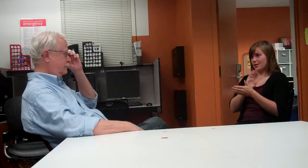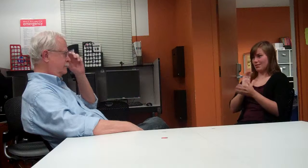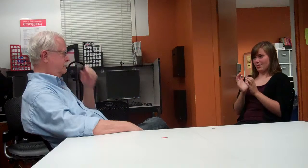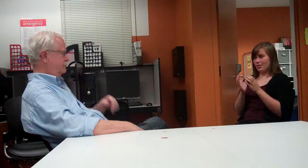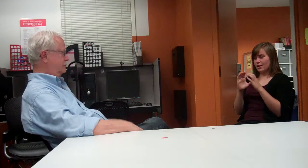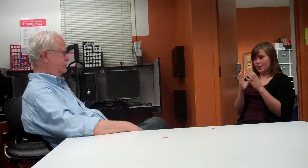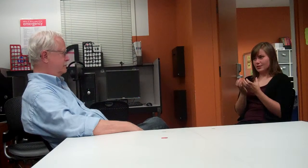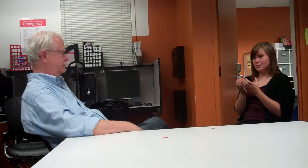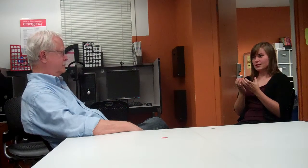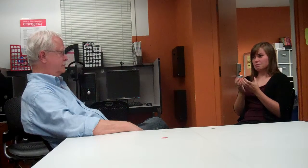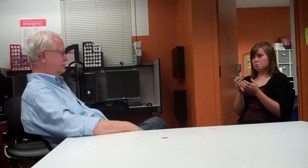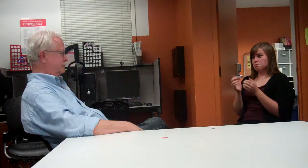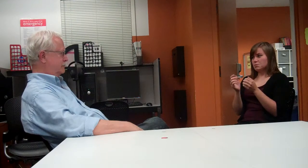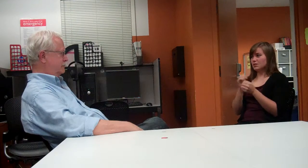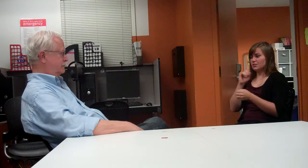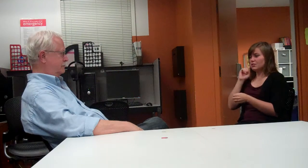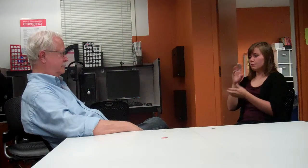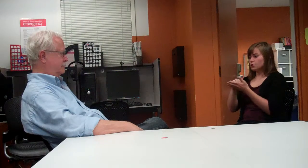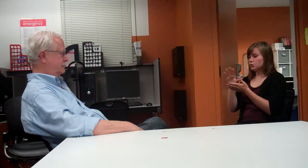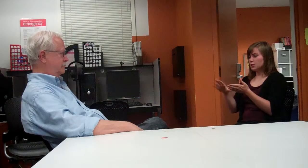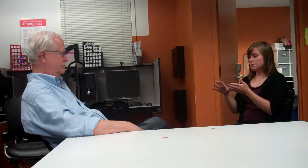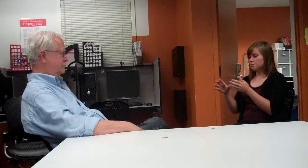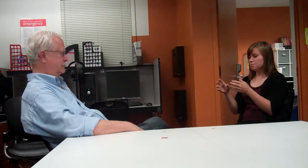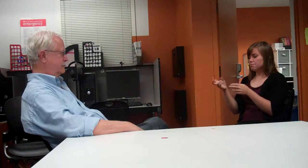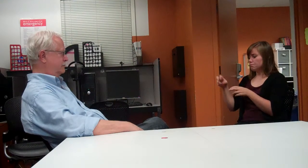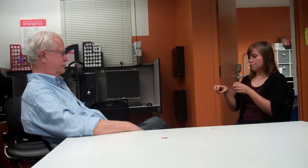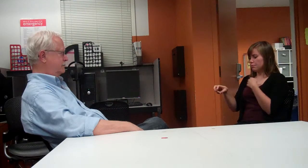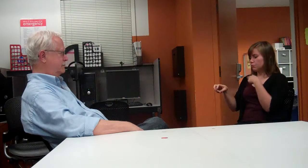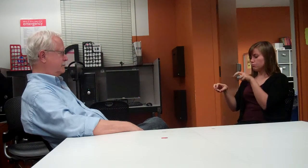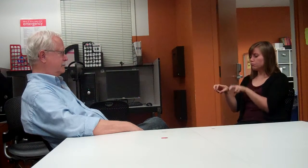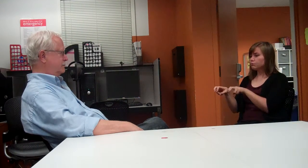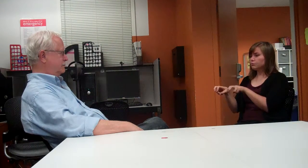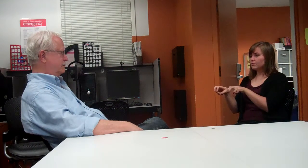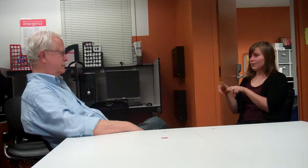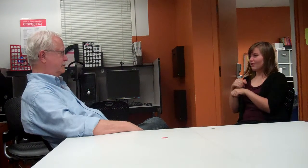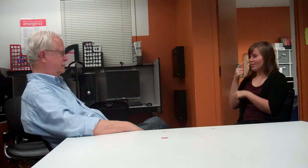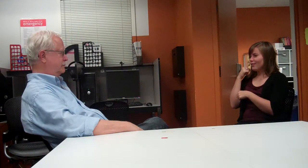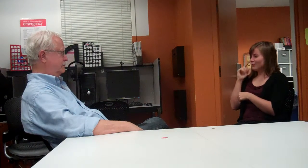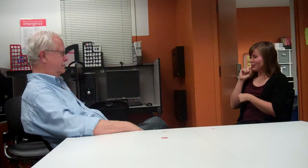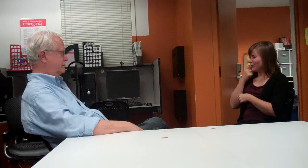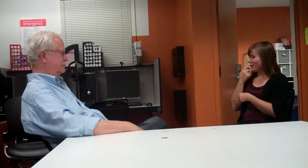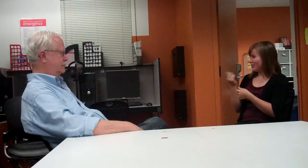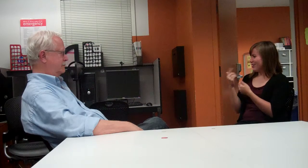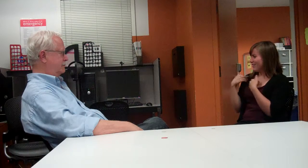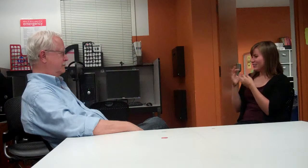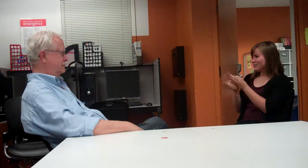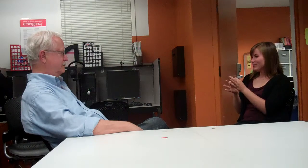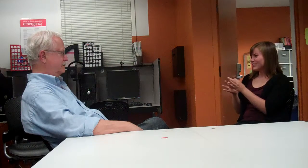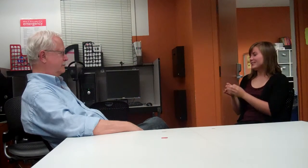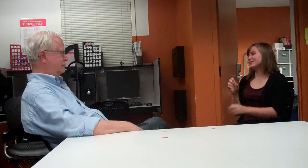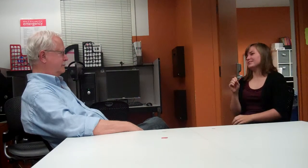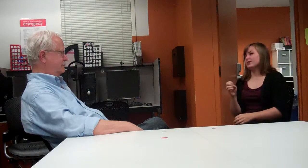and I sat right next to the deaf student. And thought that was cool that he got to have an interpreter. Anyways, so I transferred to Columbia,